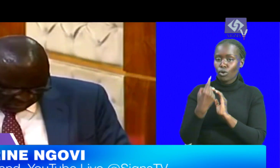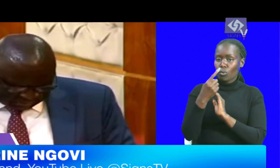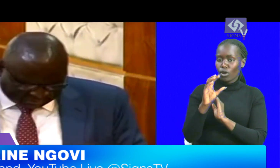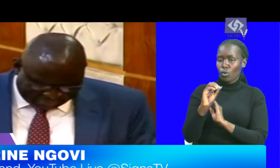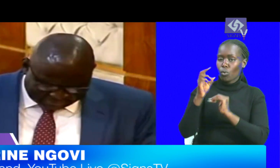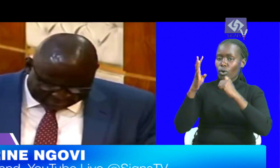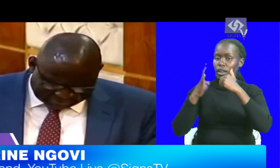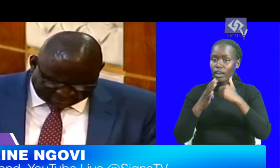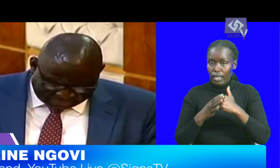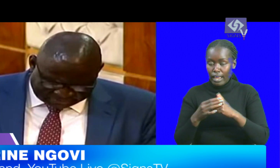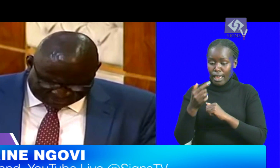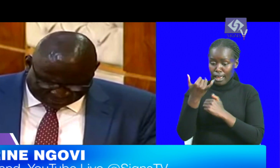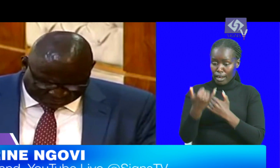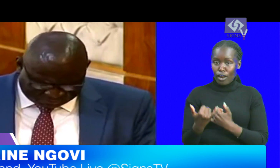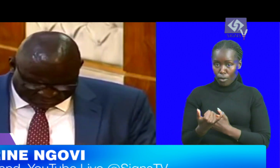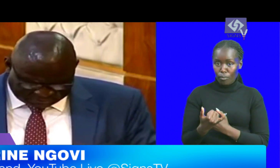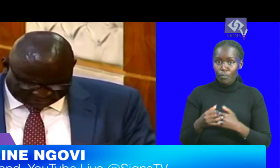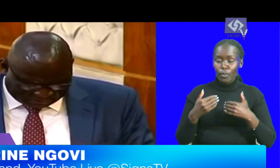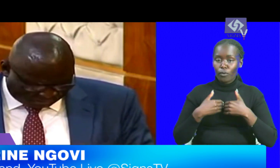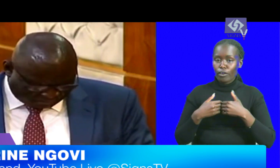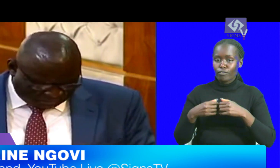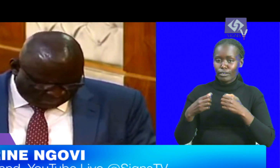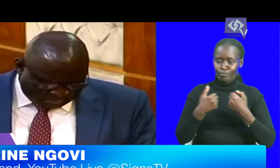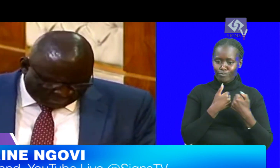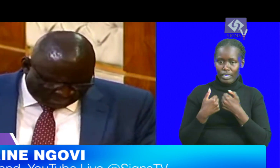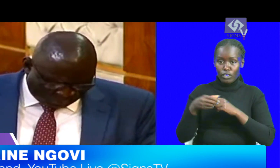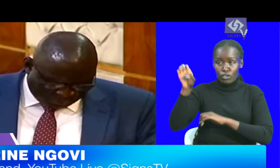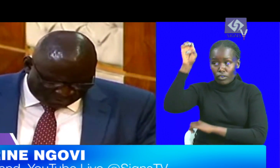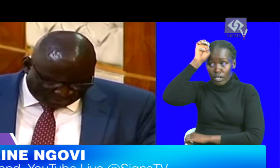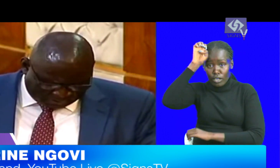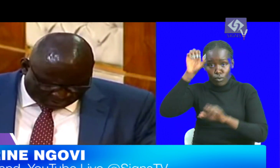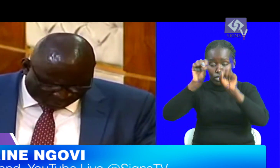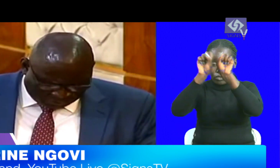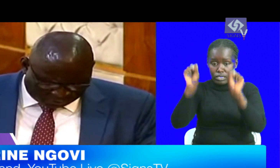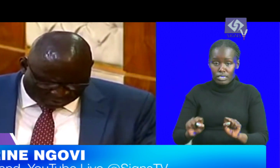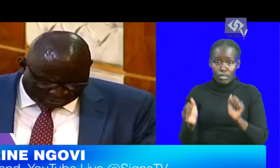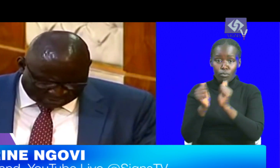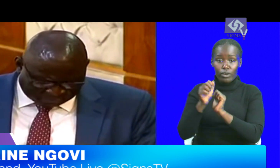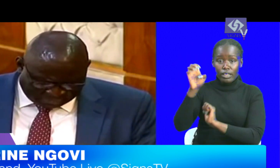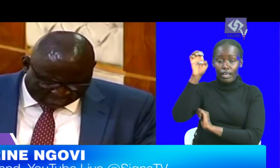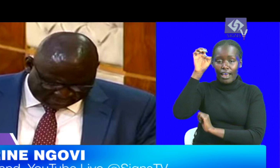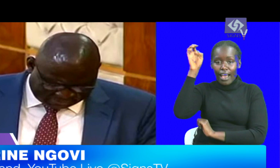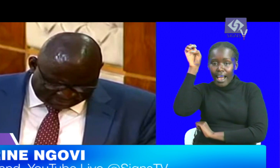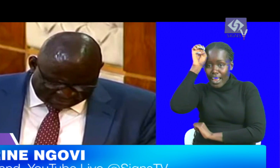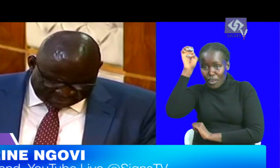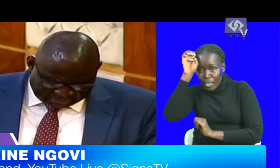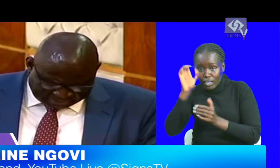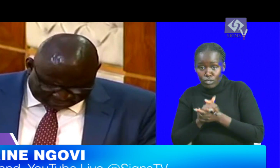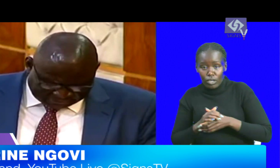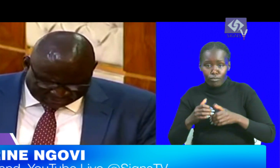it stands, there is a crisis in the education system with education organs and players existing